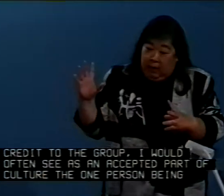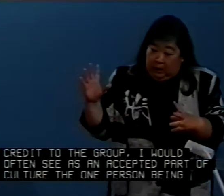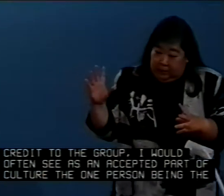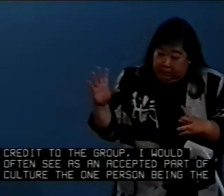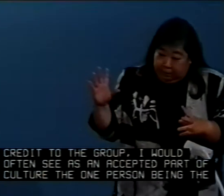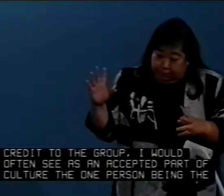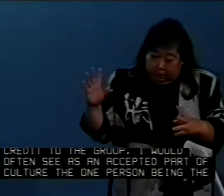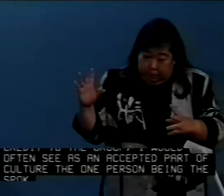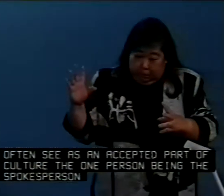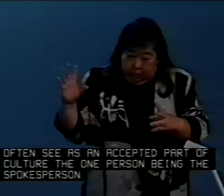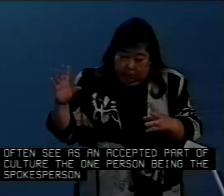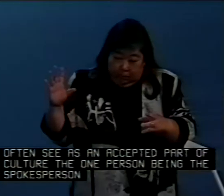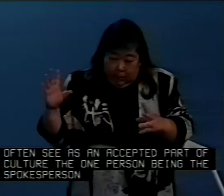credit.